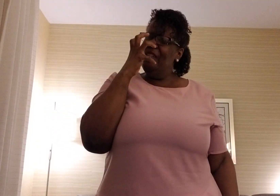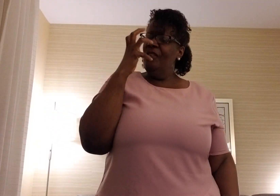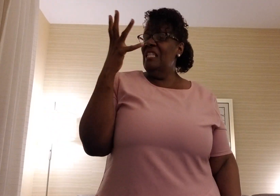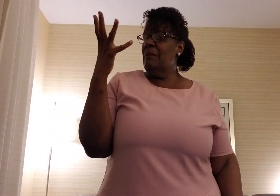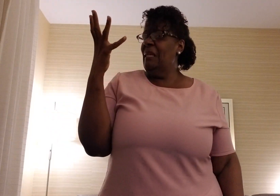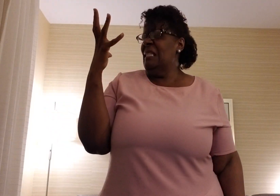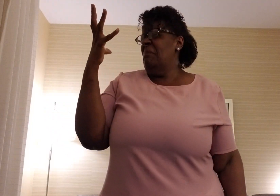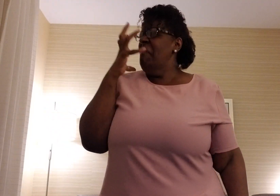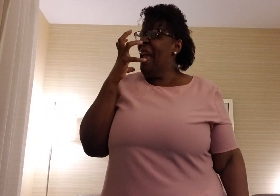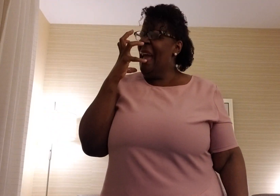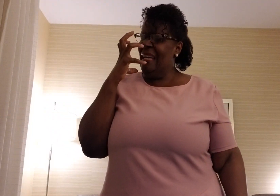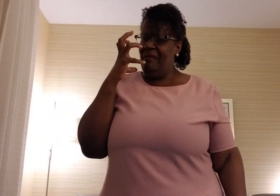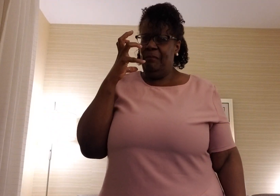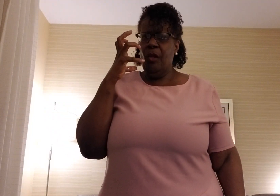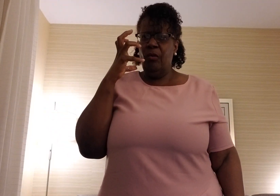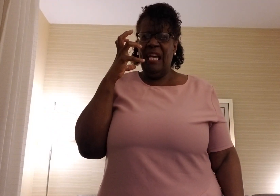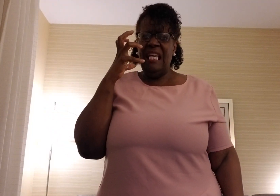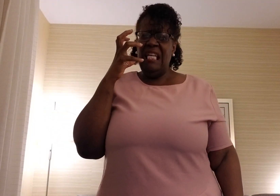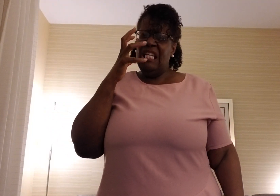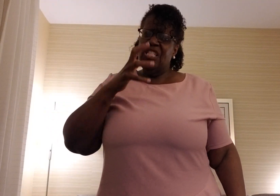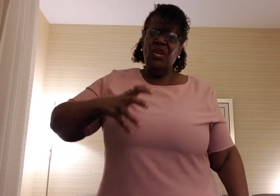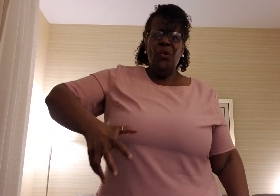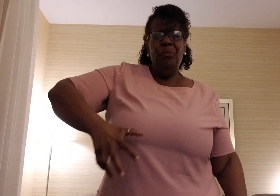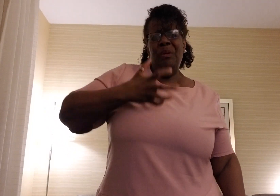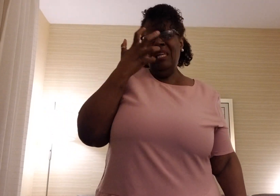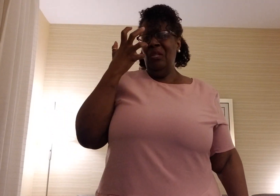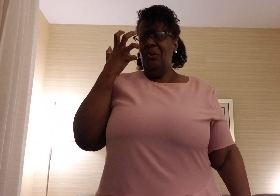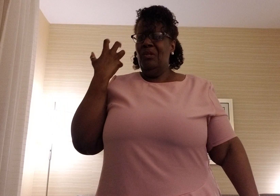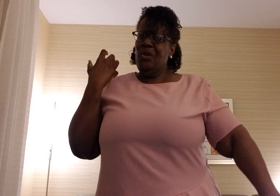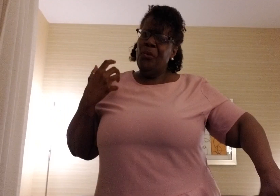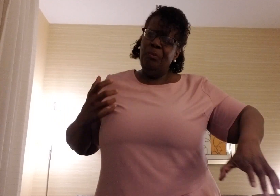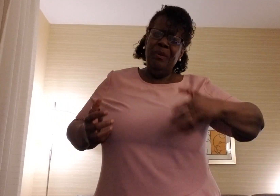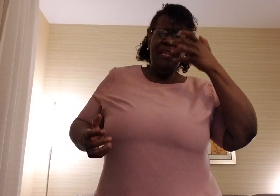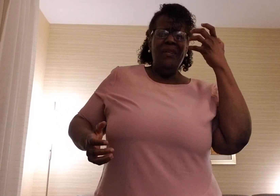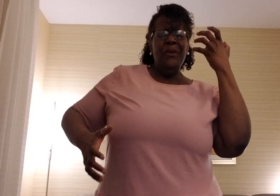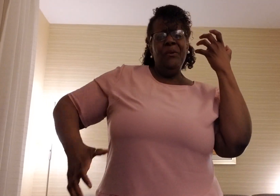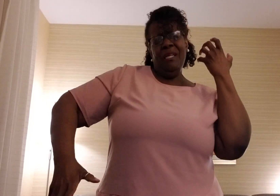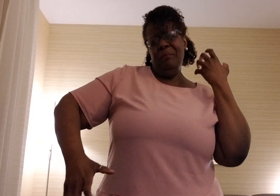And this means mad, okay? So bitter and